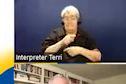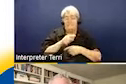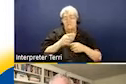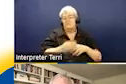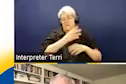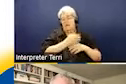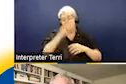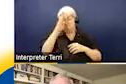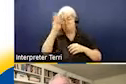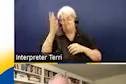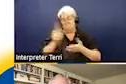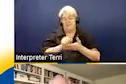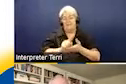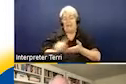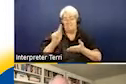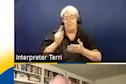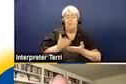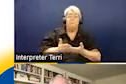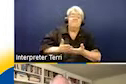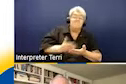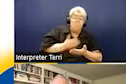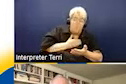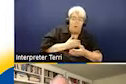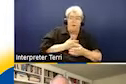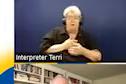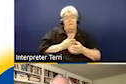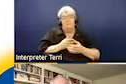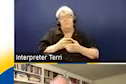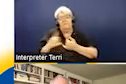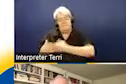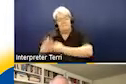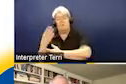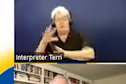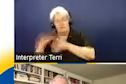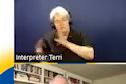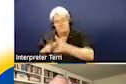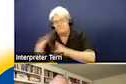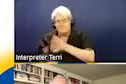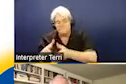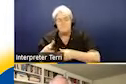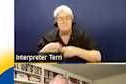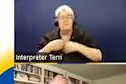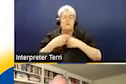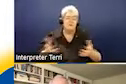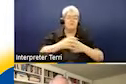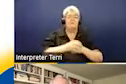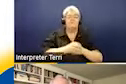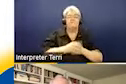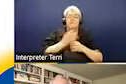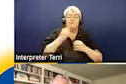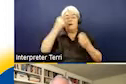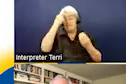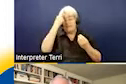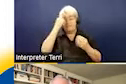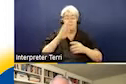together last week before I was thinking about what we were going to deal with this morning. But in thinking about